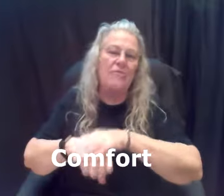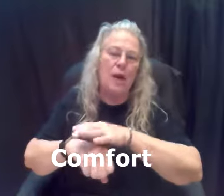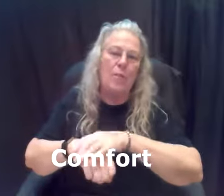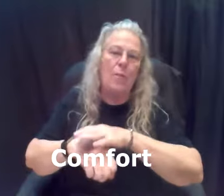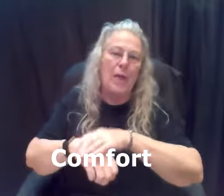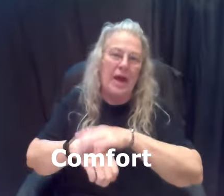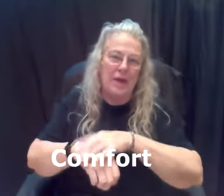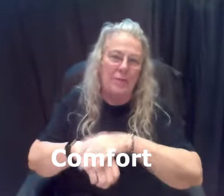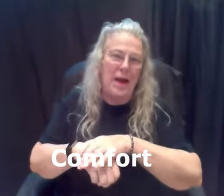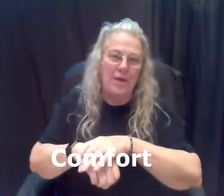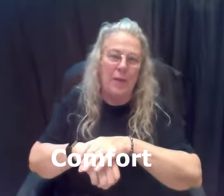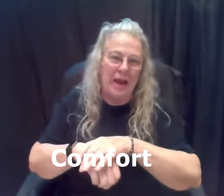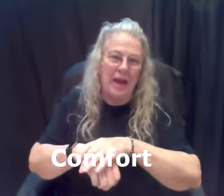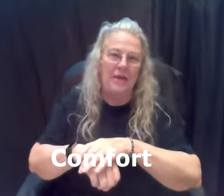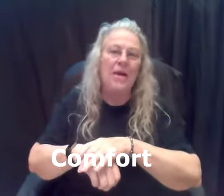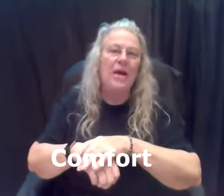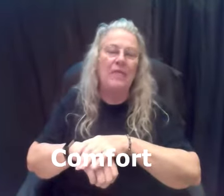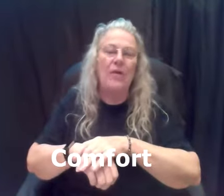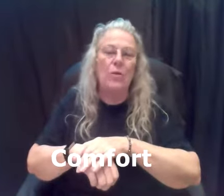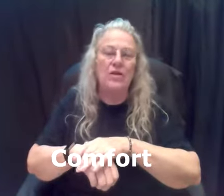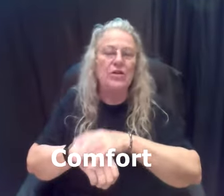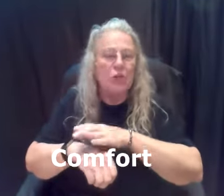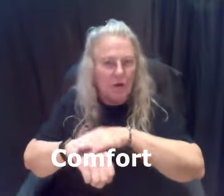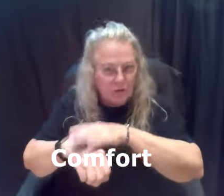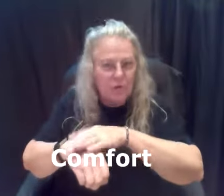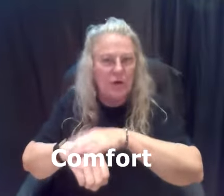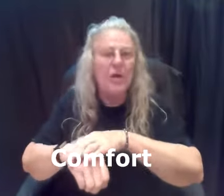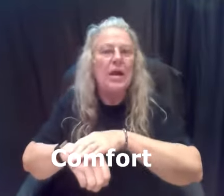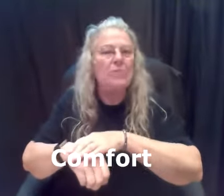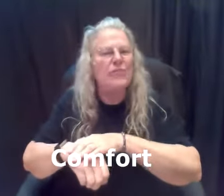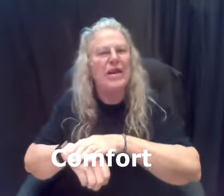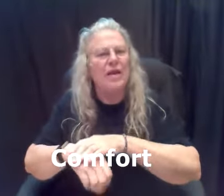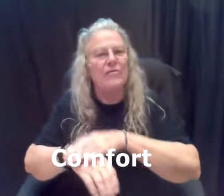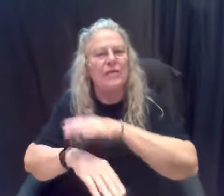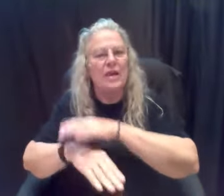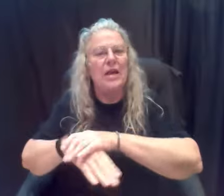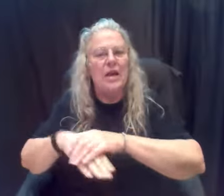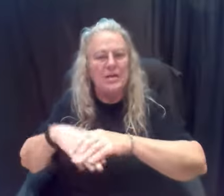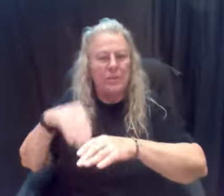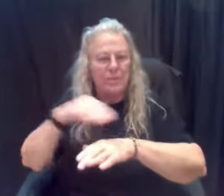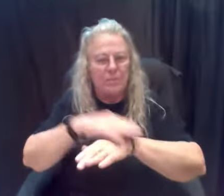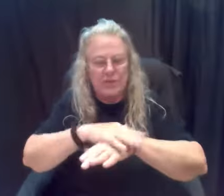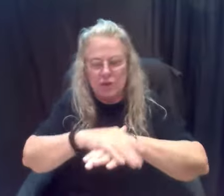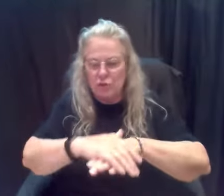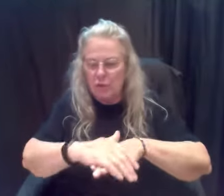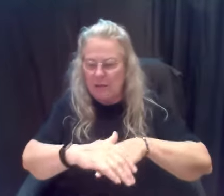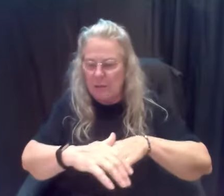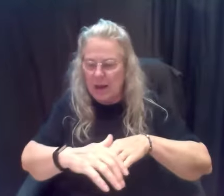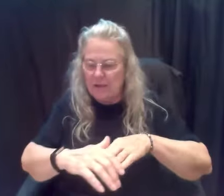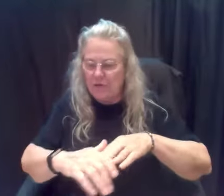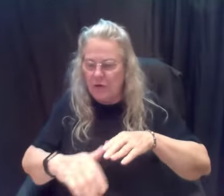Grandma patting the back of my hand if I went to talk to her. It was very comforting, but just rubbing the backs of your hand.